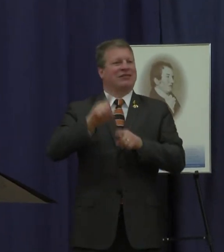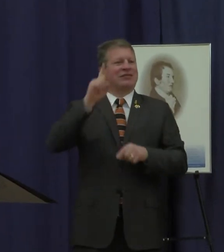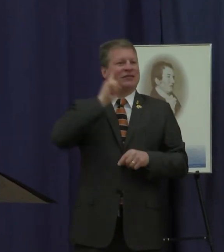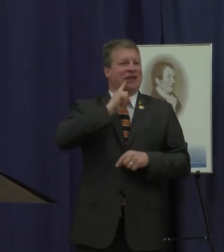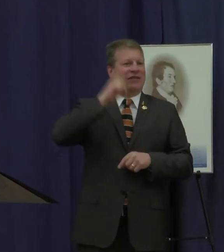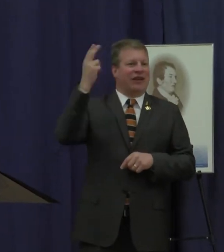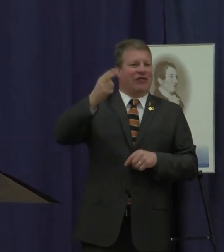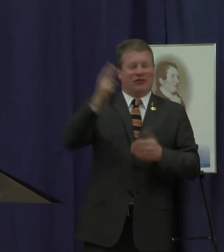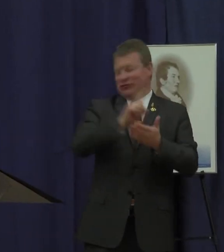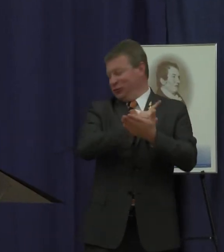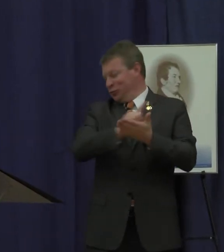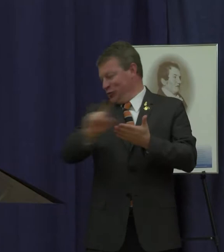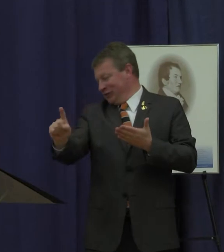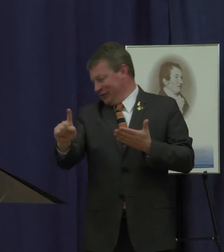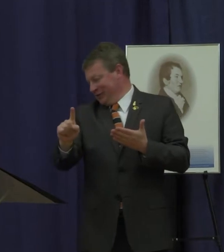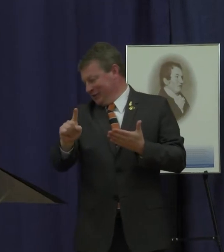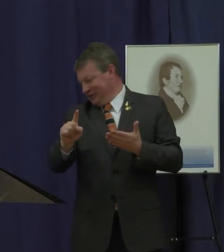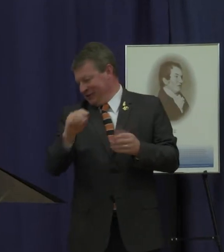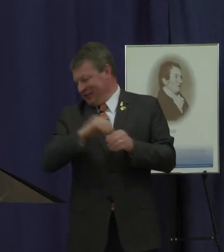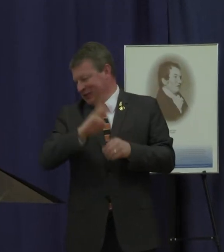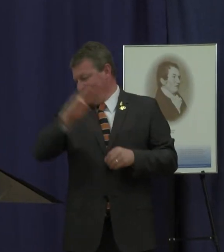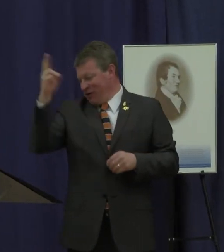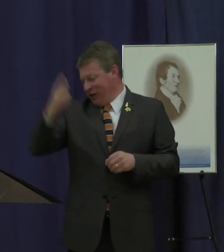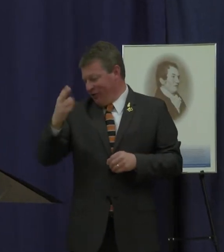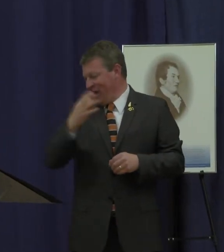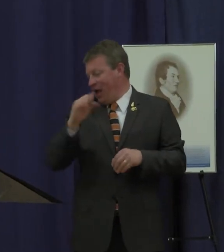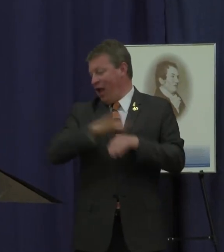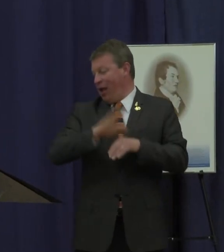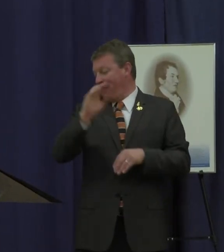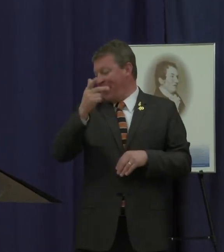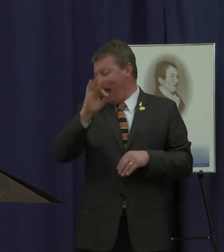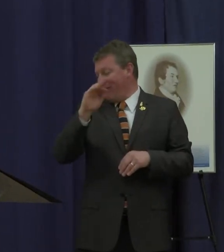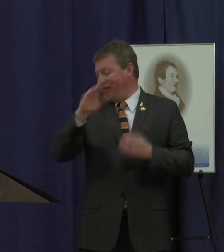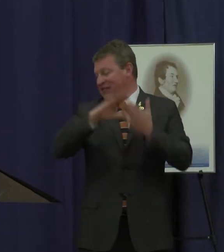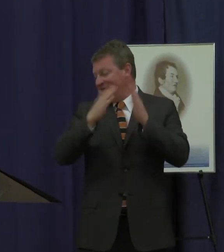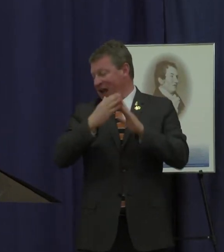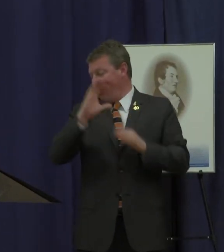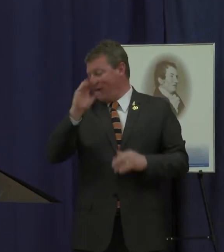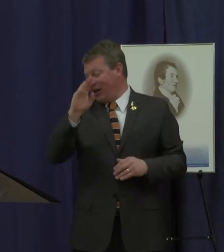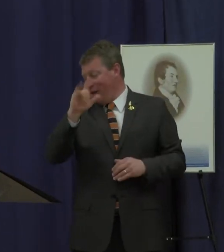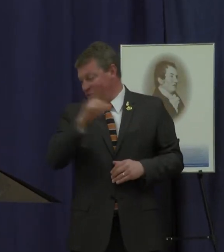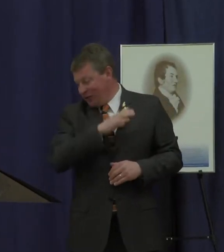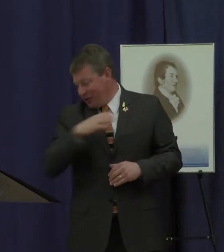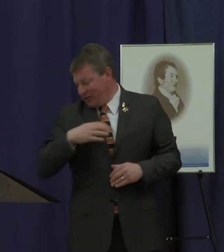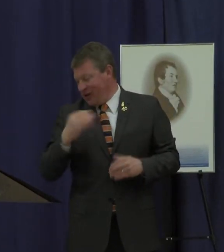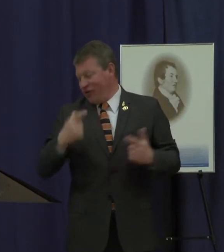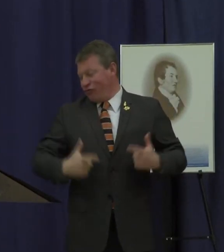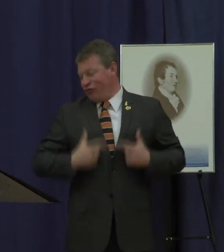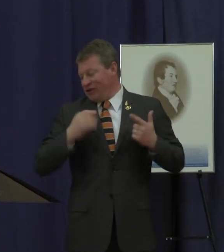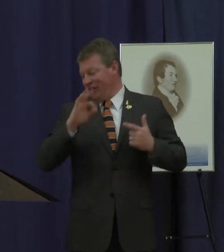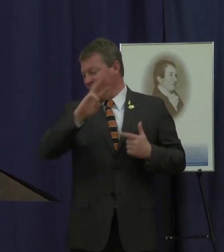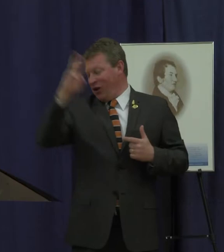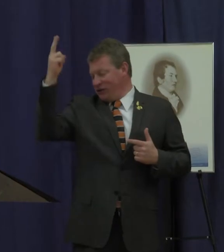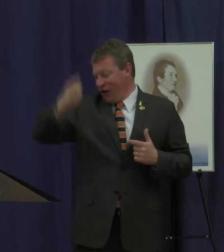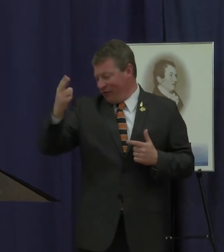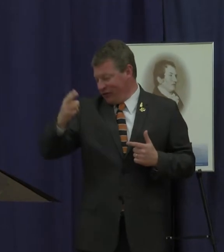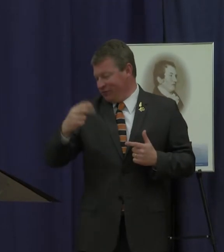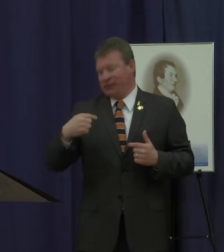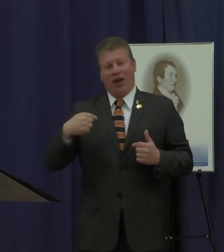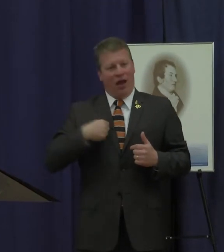10th, 2015, shall be suitably observed as Deaf Heritage Week in West Hartford. And on behalf of the Town Council and